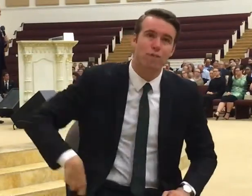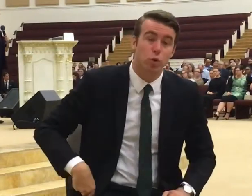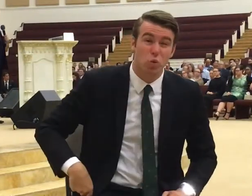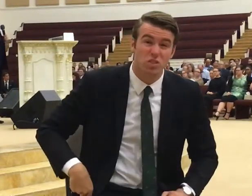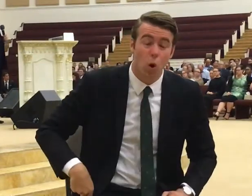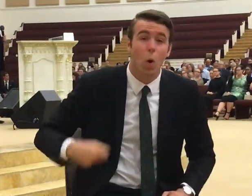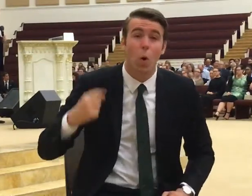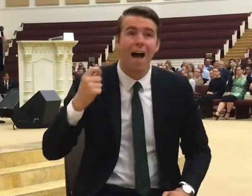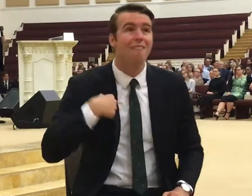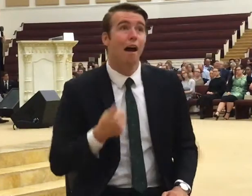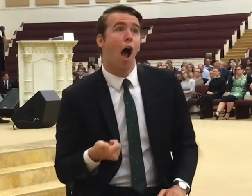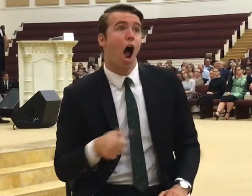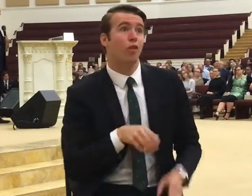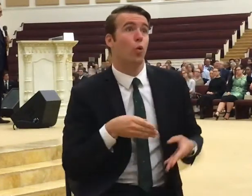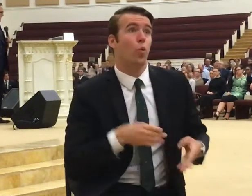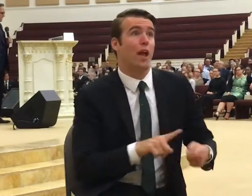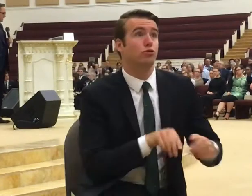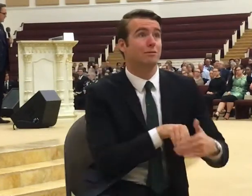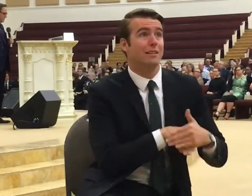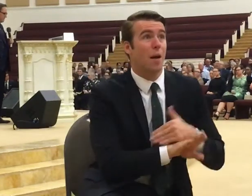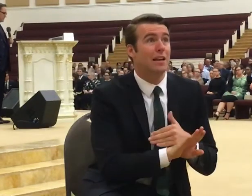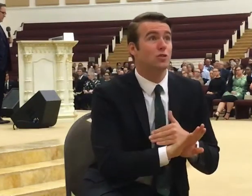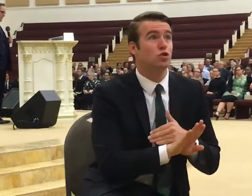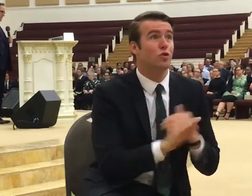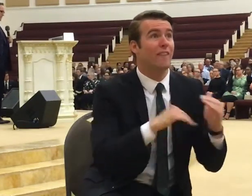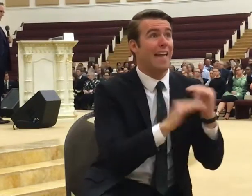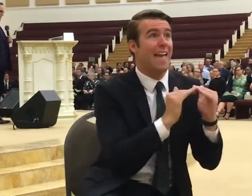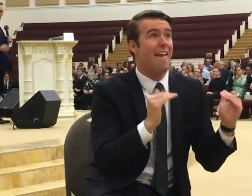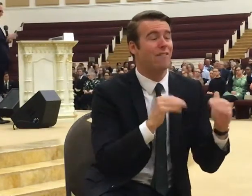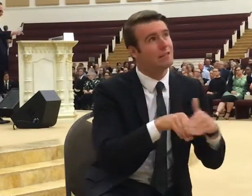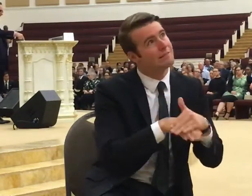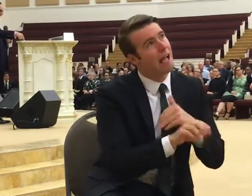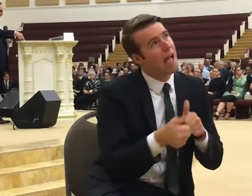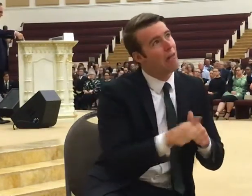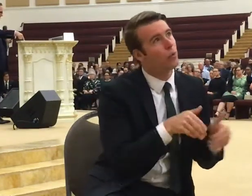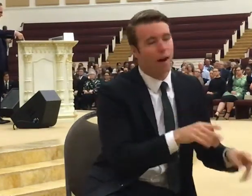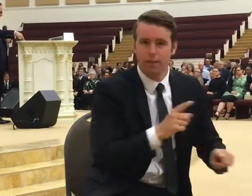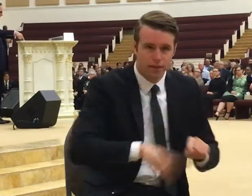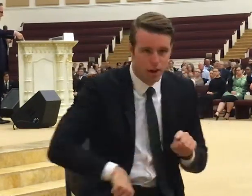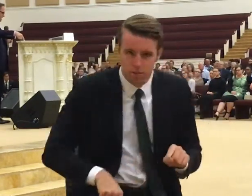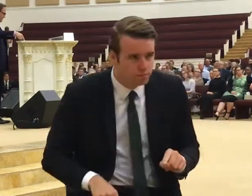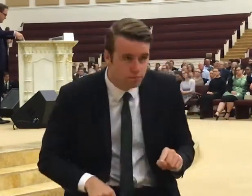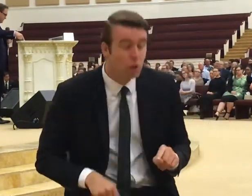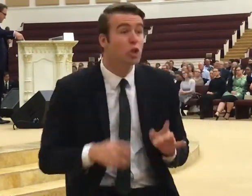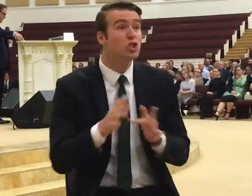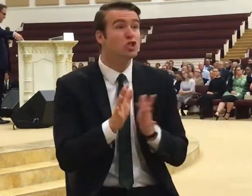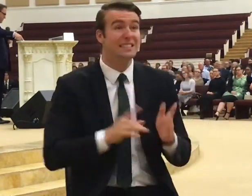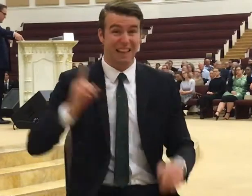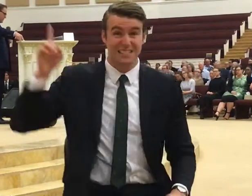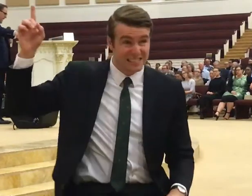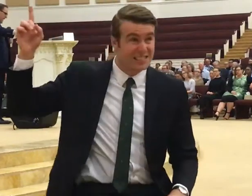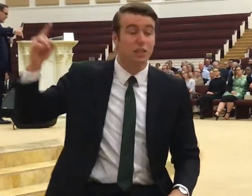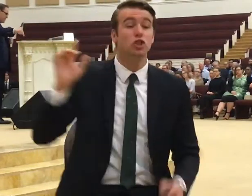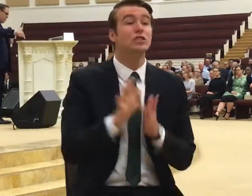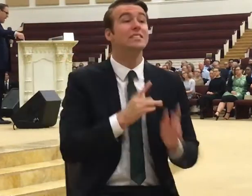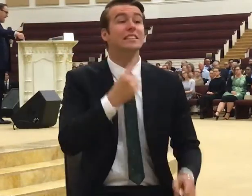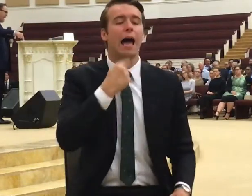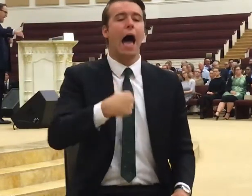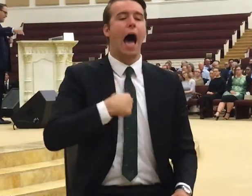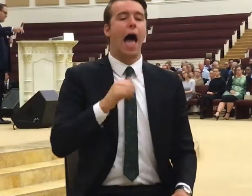There is no pluralistic way into this thing. He said, I, everybody say Jesus. Jesus. He said, I